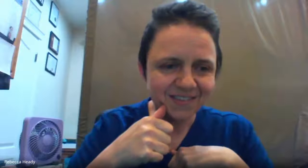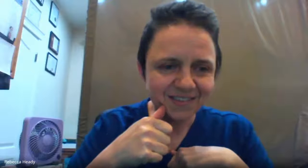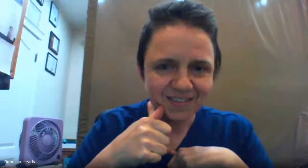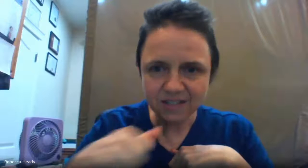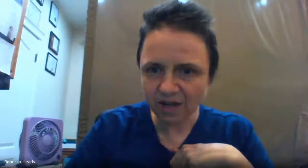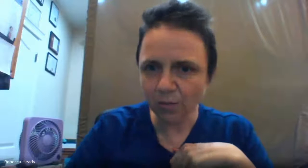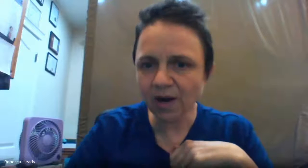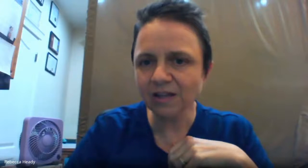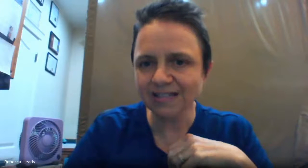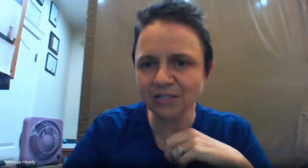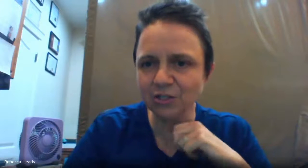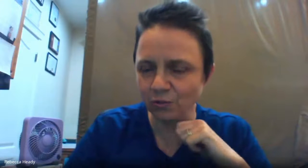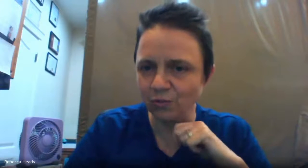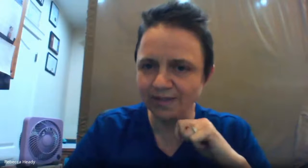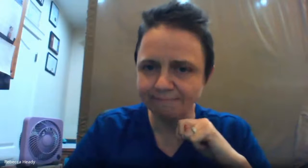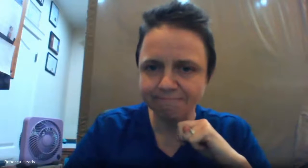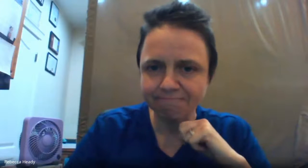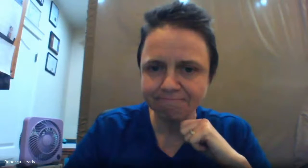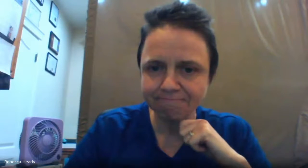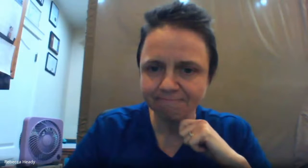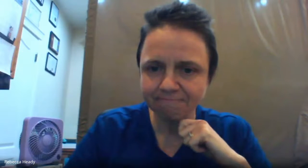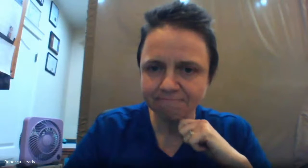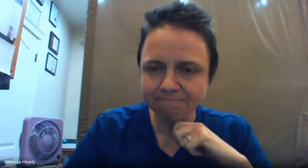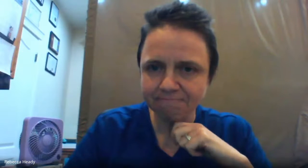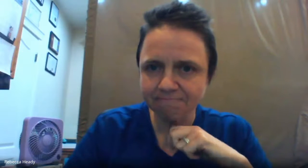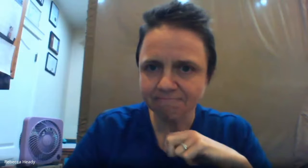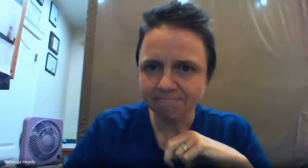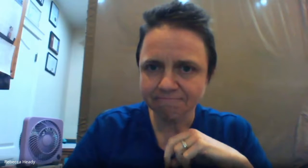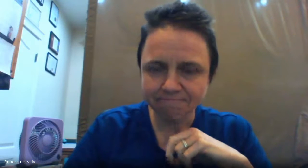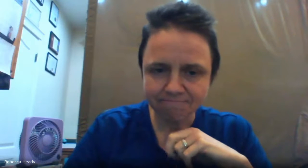Sorry, we are on lesson 2. Oh, okay. 1 off.